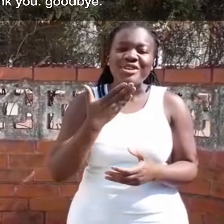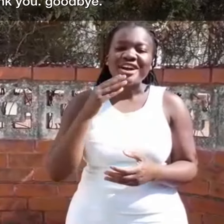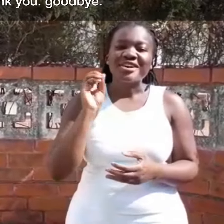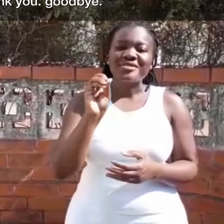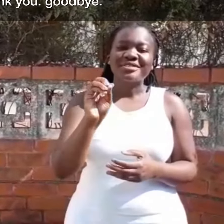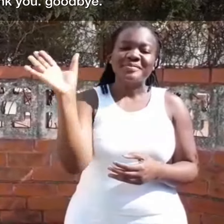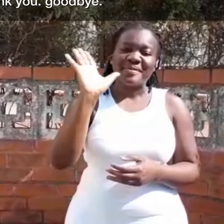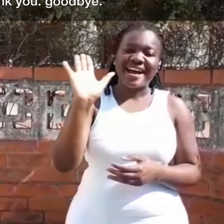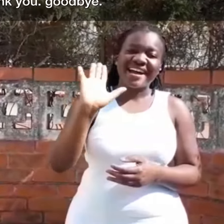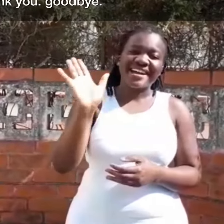Goodbye. Goodbye. Bye.